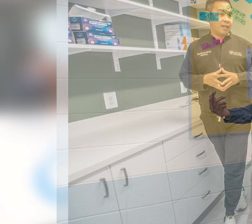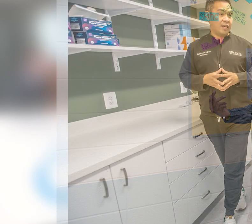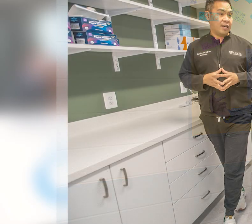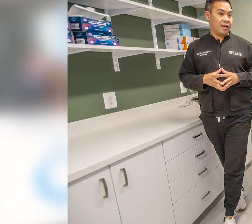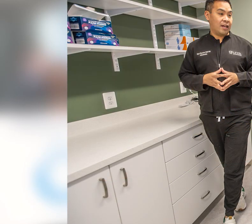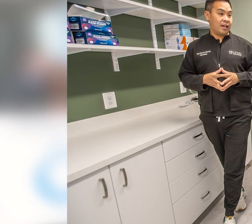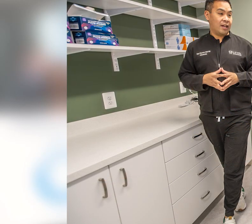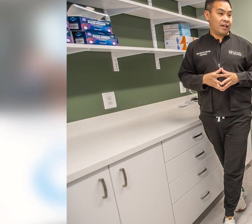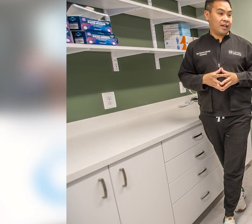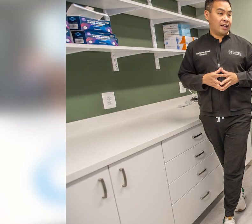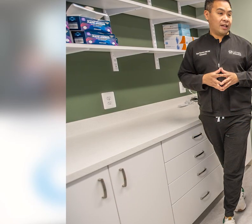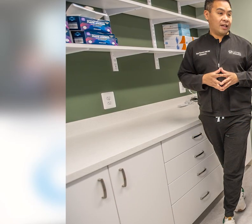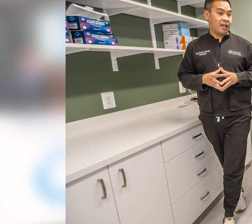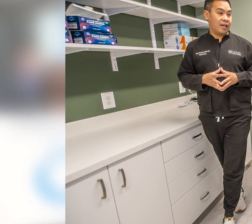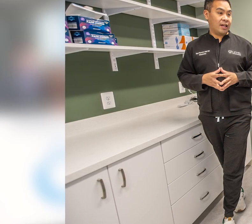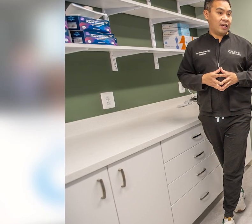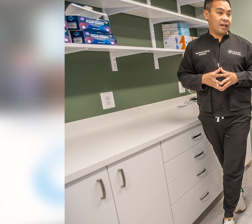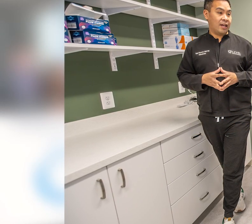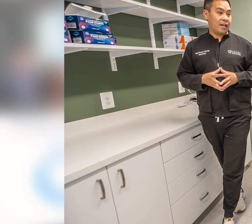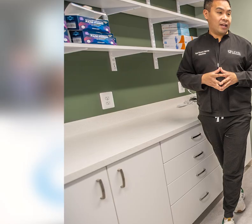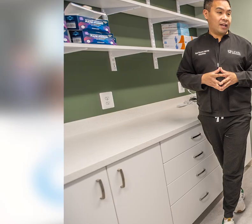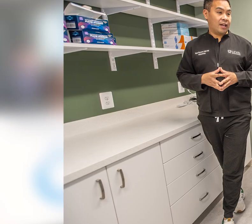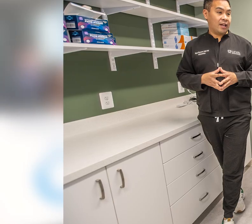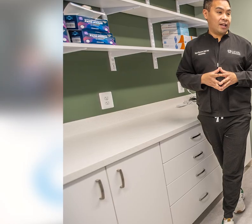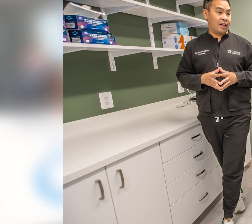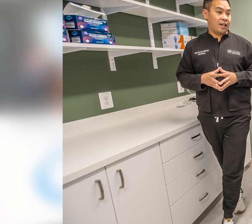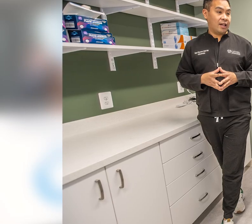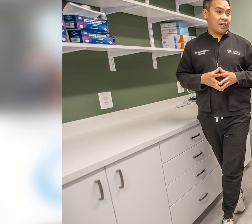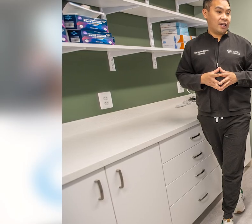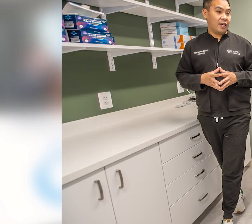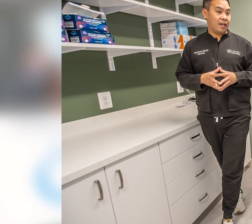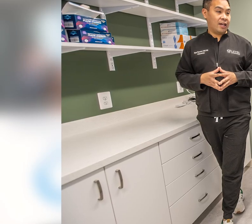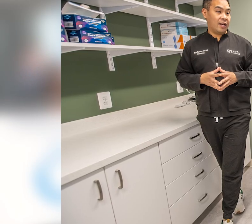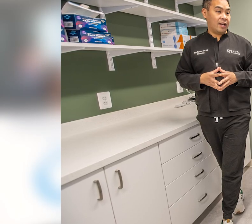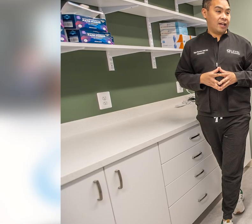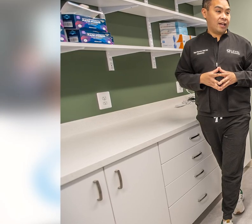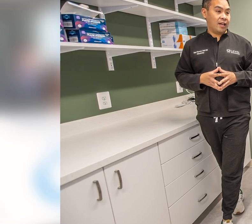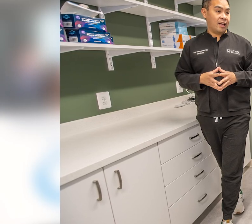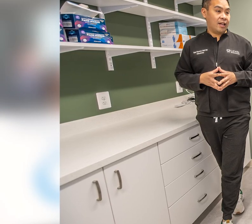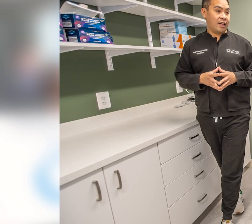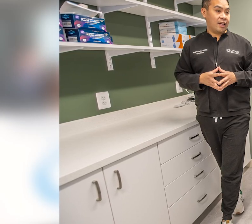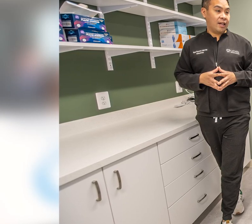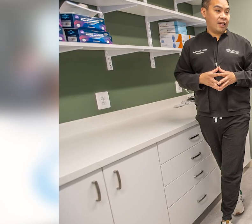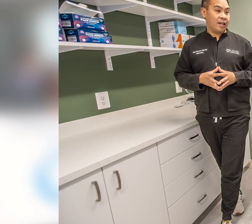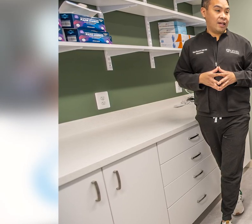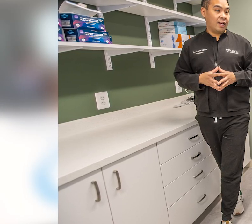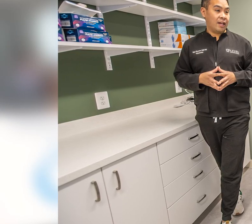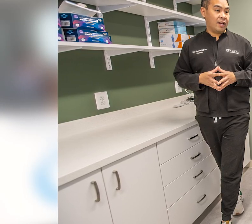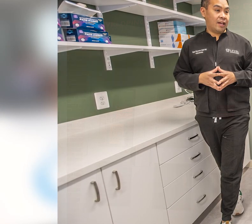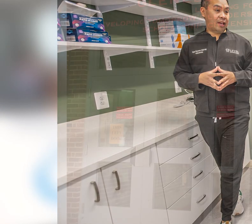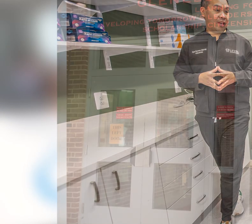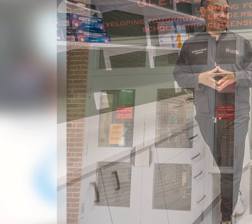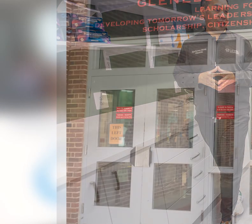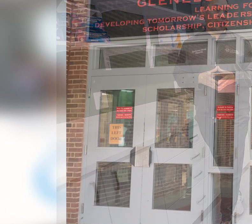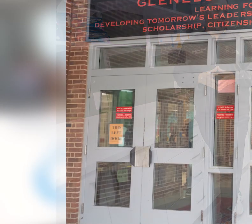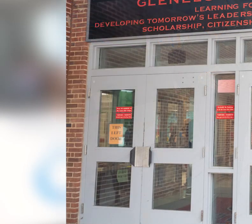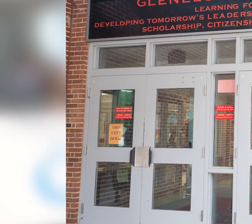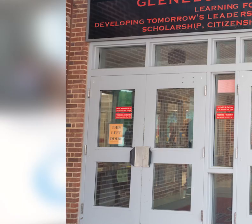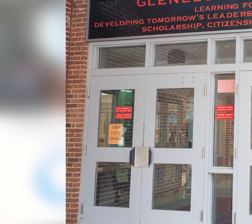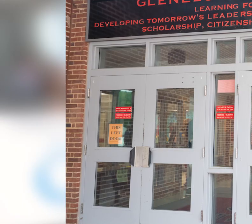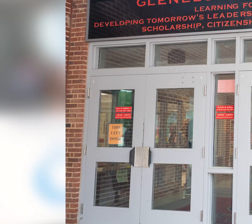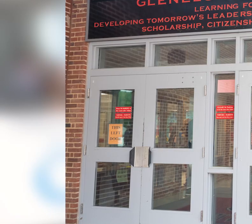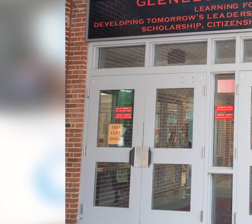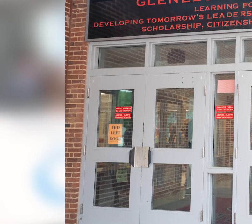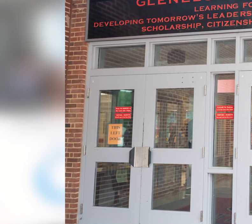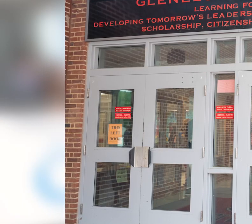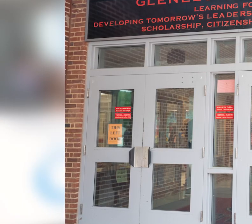schools. When businesses invest here, they are investing in the strength of our education system. And when we invest in our schools, we